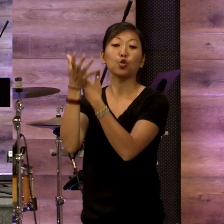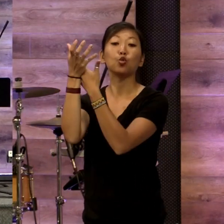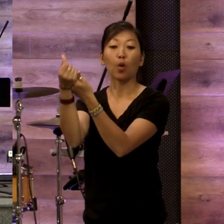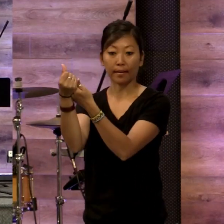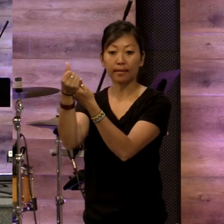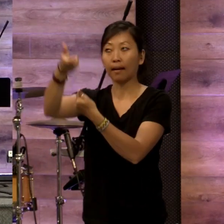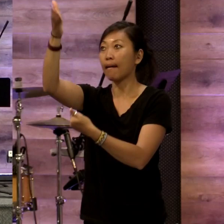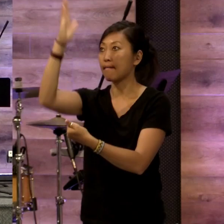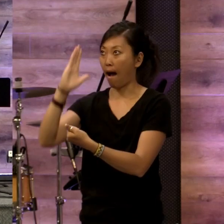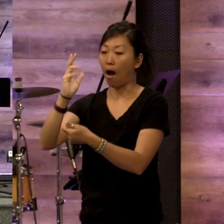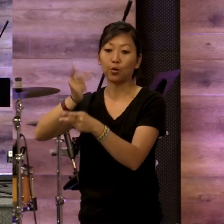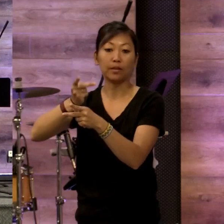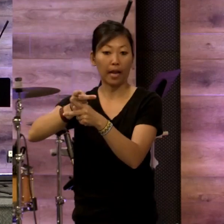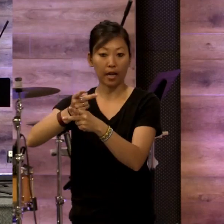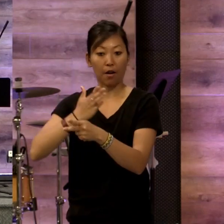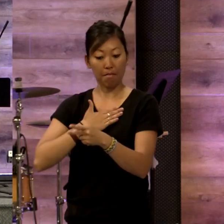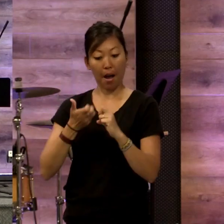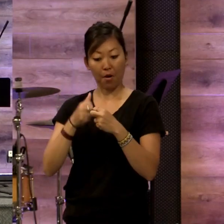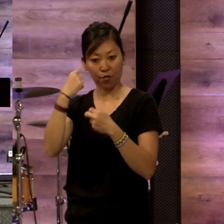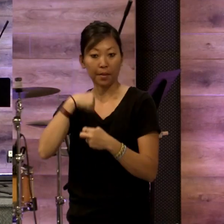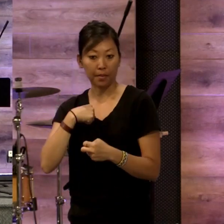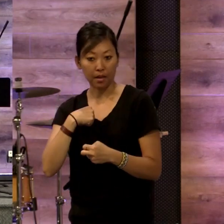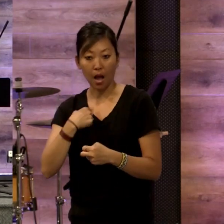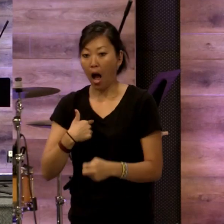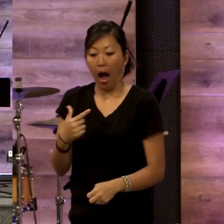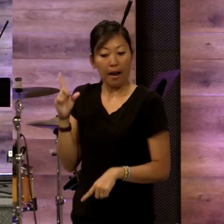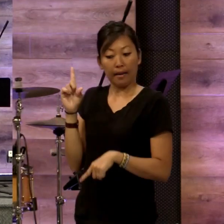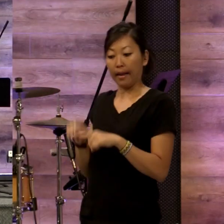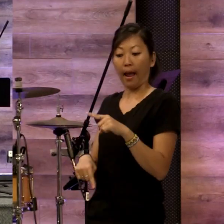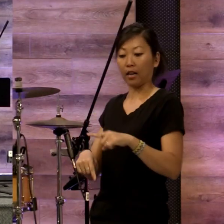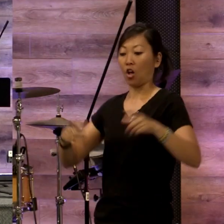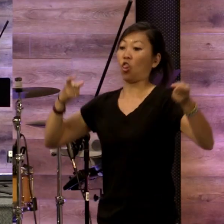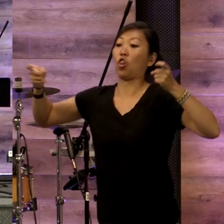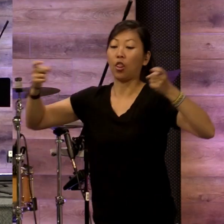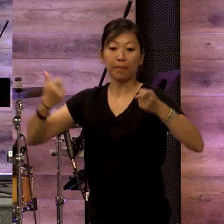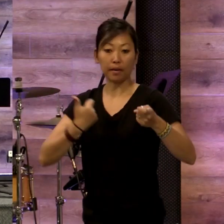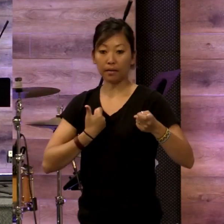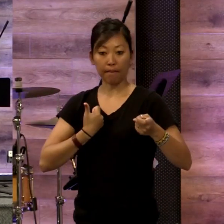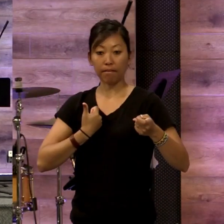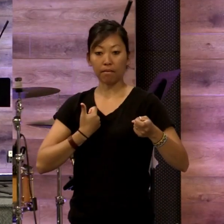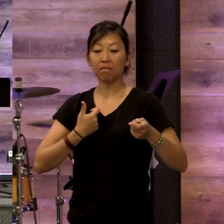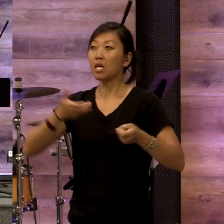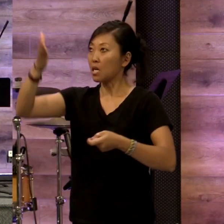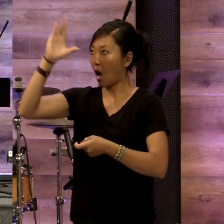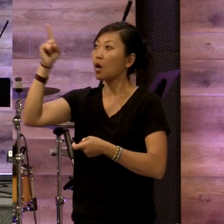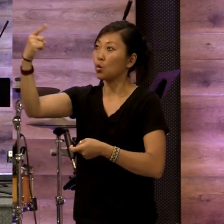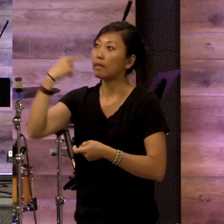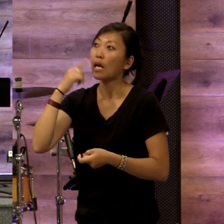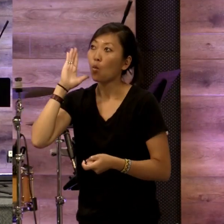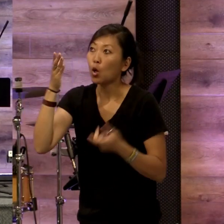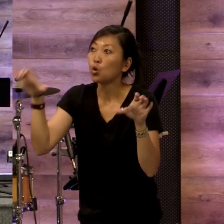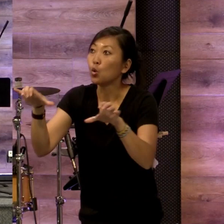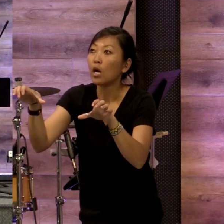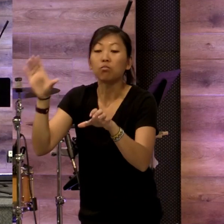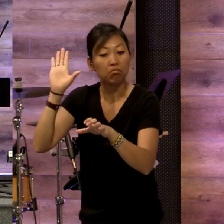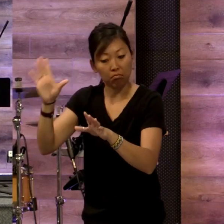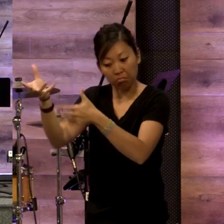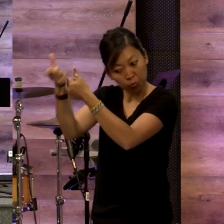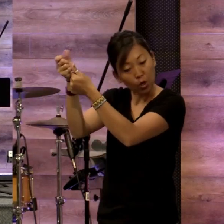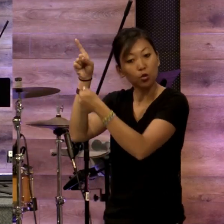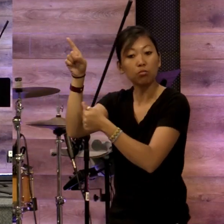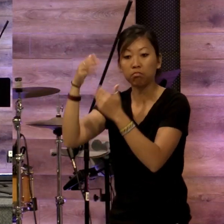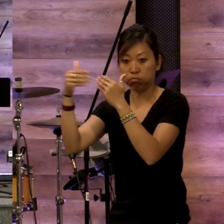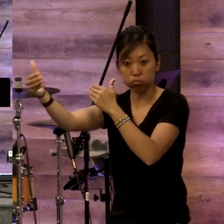myself to God, and I will not raise my hand against the Lord's anointed king. And not only does he not take